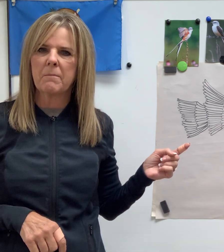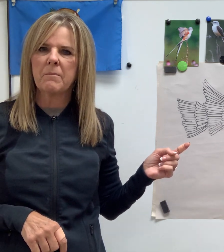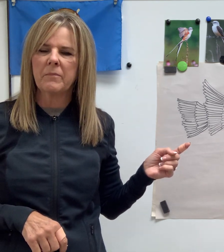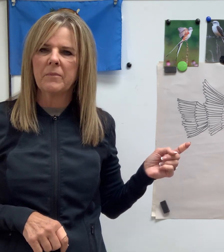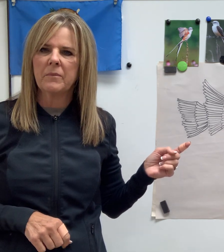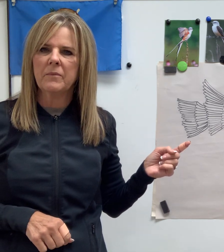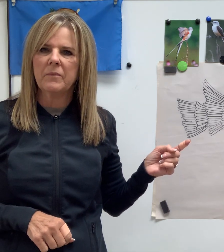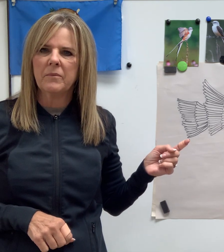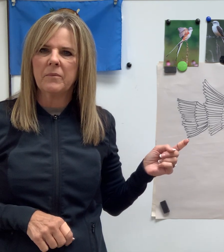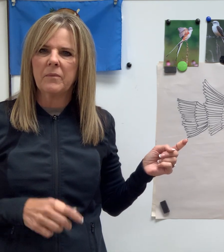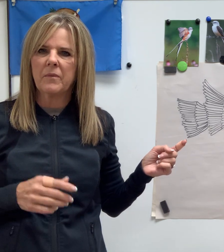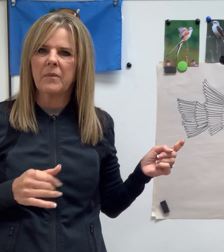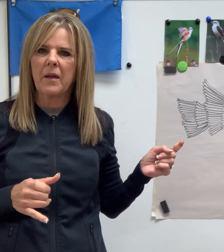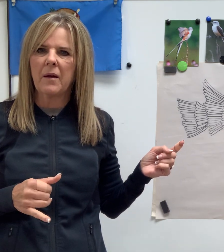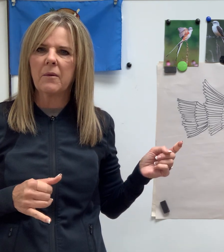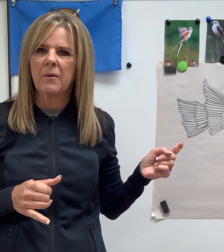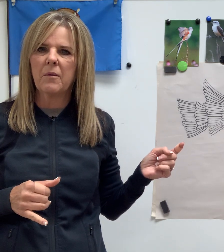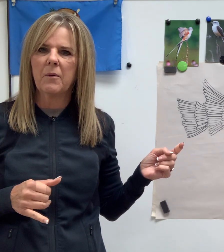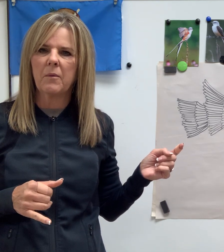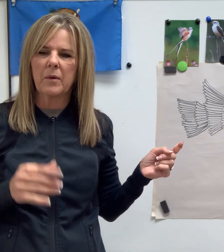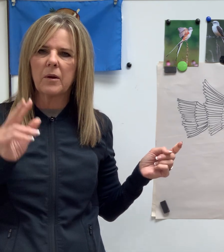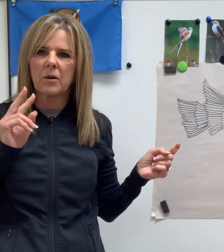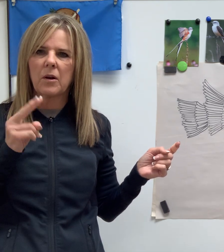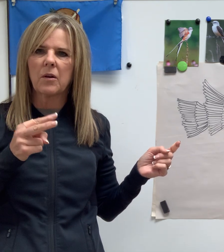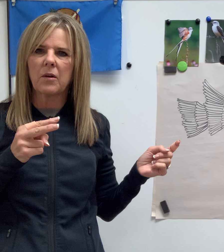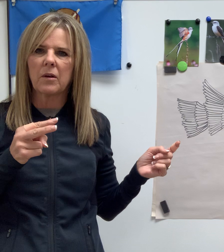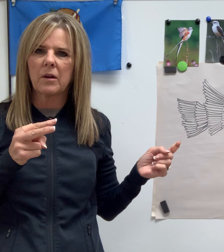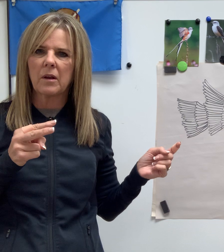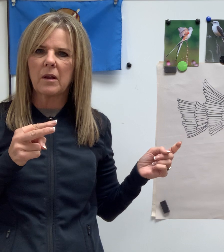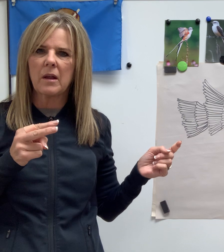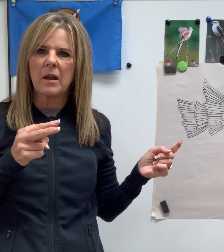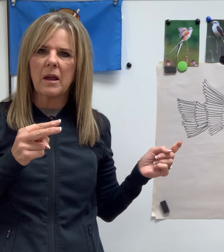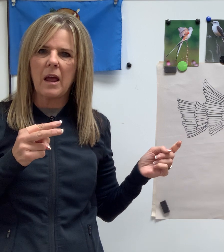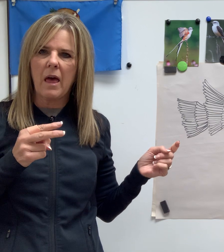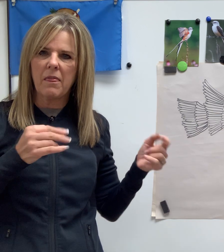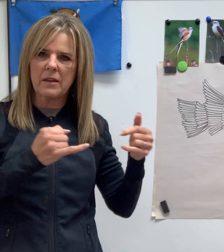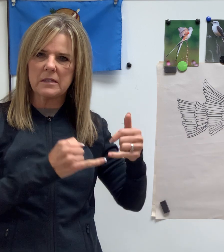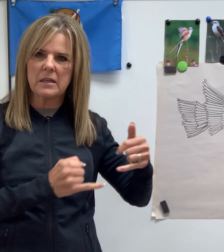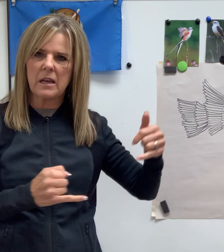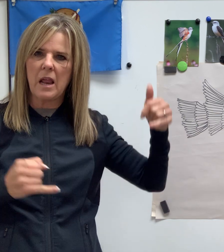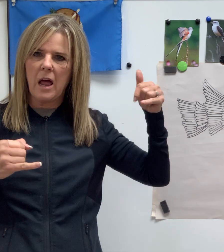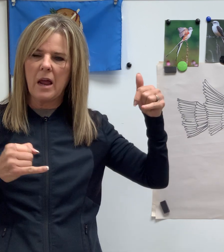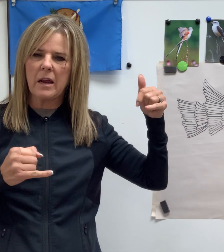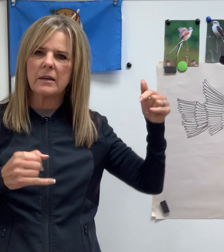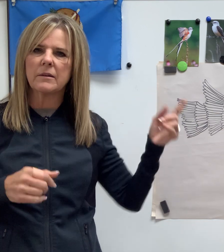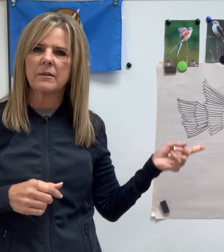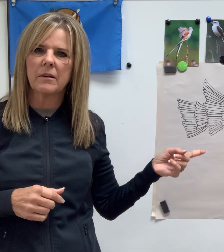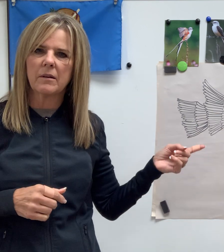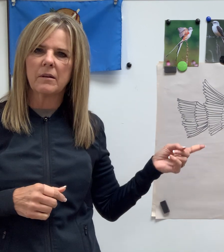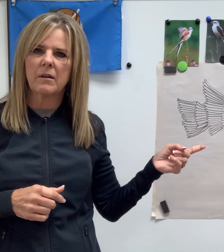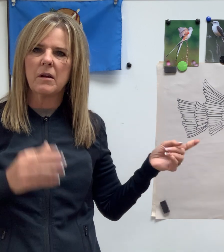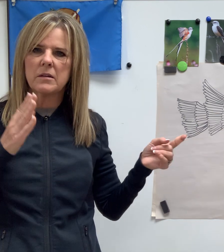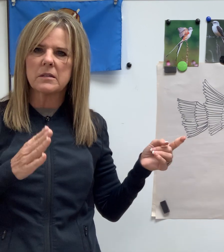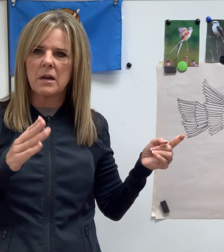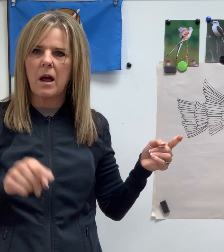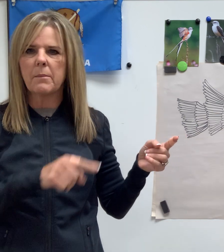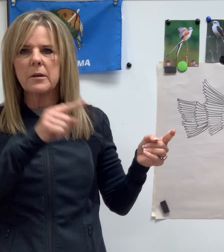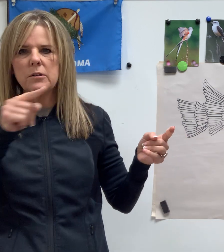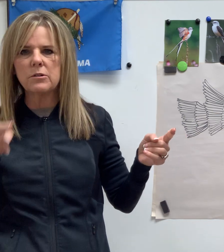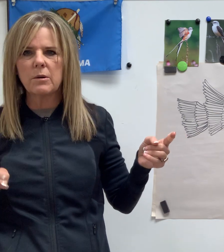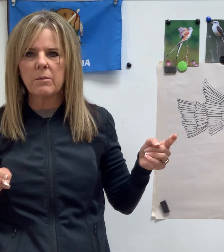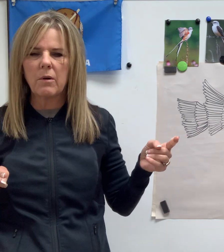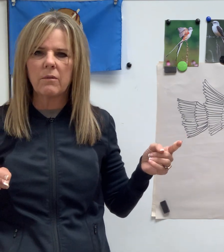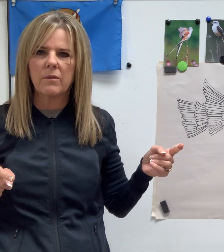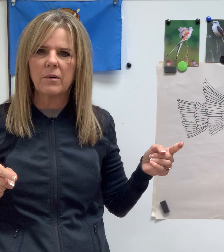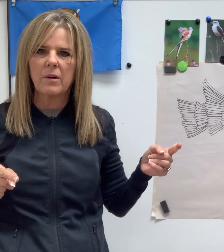okay? Now, we are going to look at this line we started here. We're gonna stop, jump over that U, and we're just